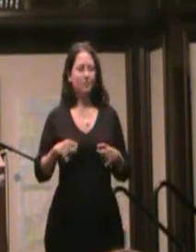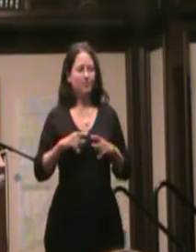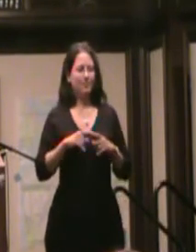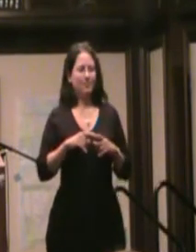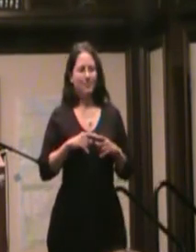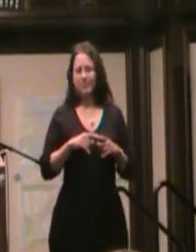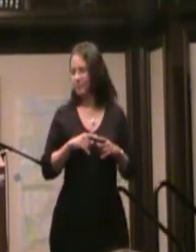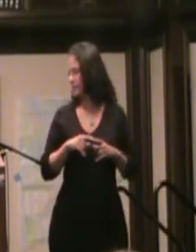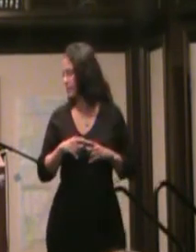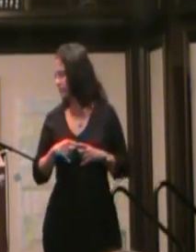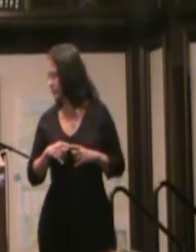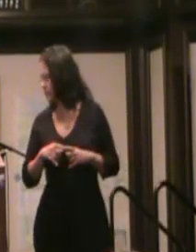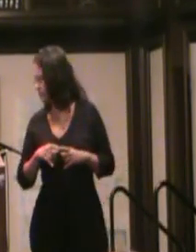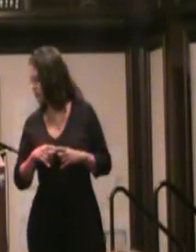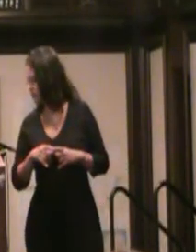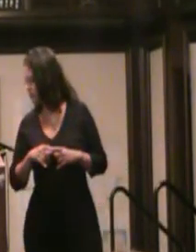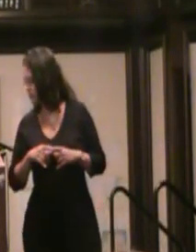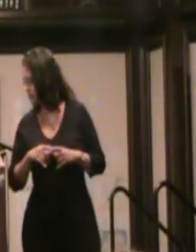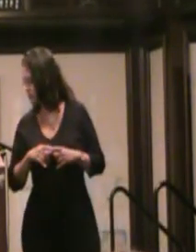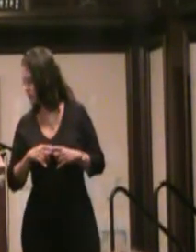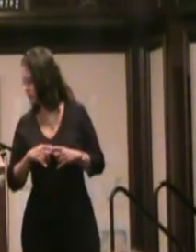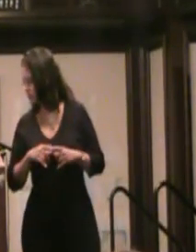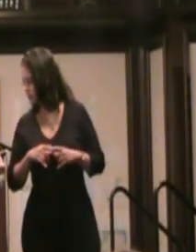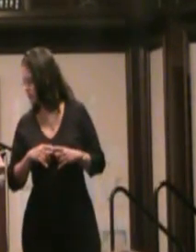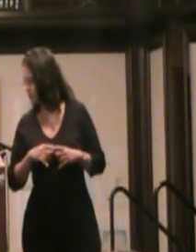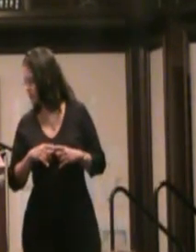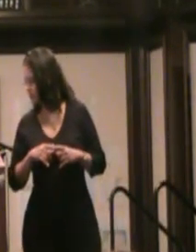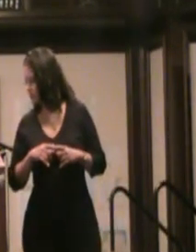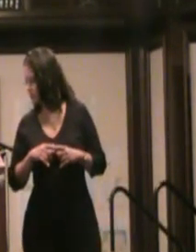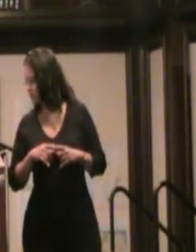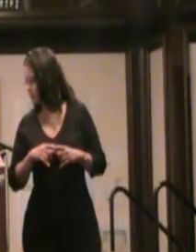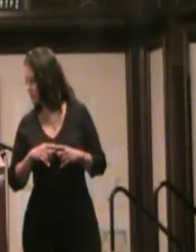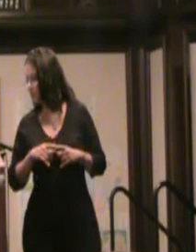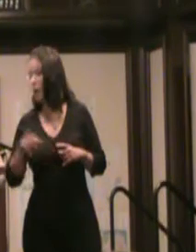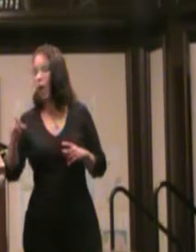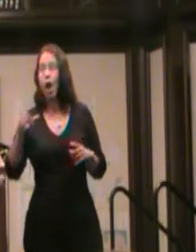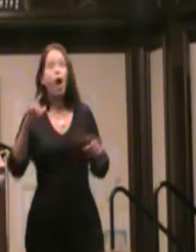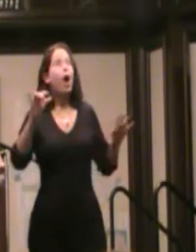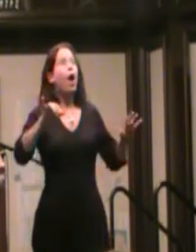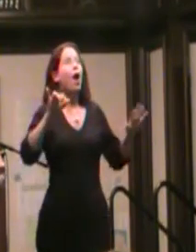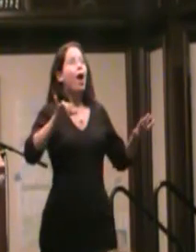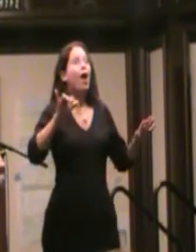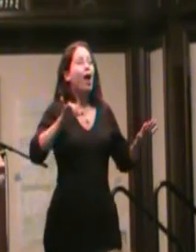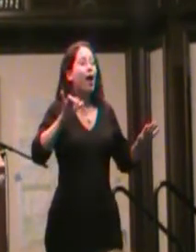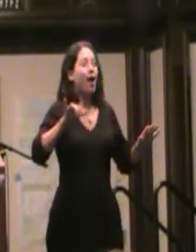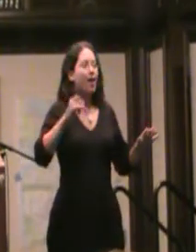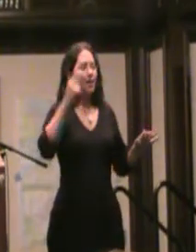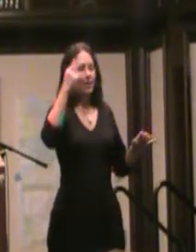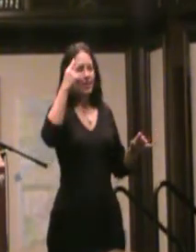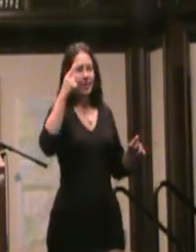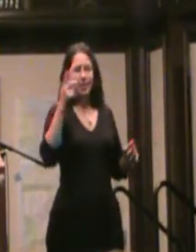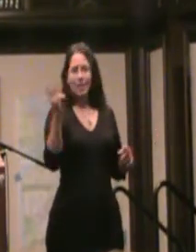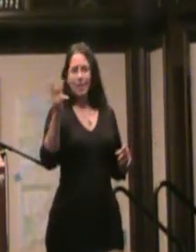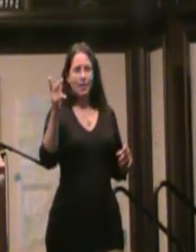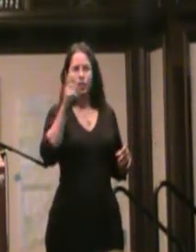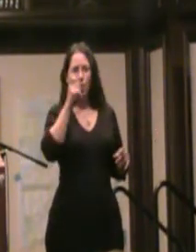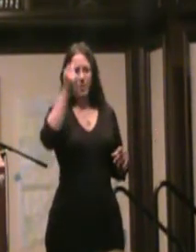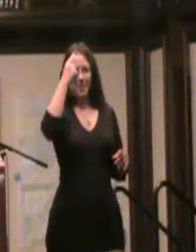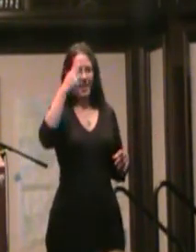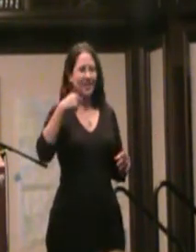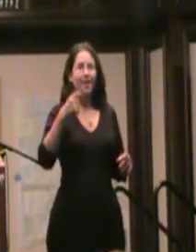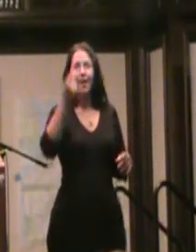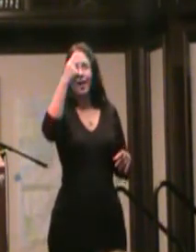end of this presentation. All right, how about? It's all coming to me. No entiéndome.